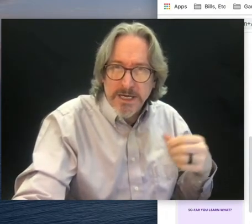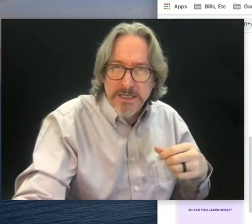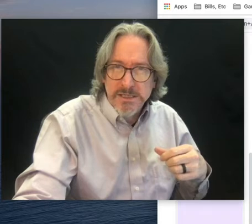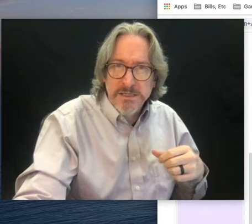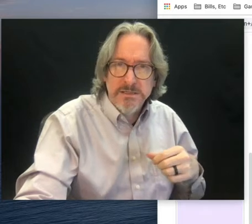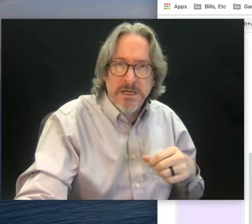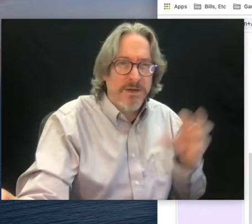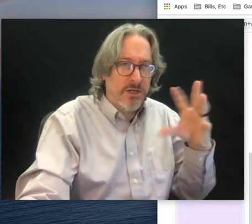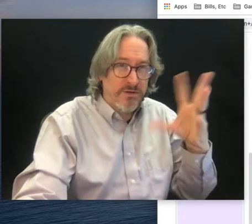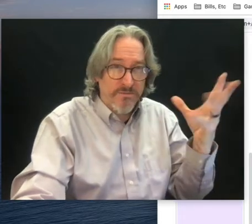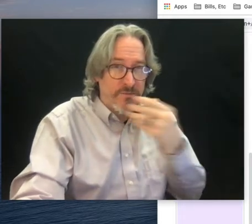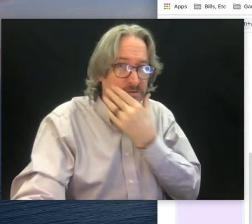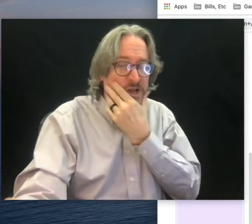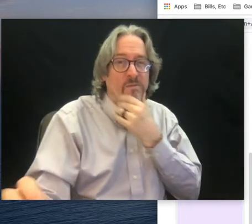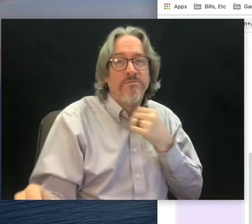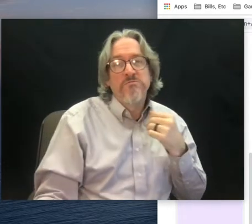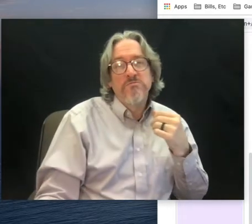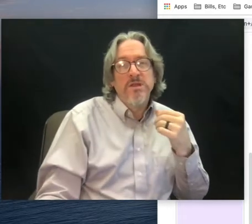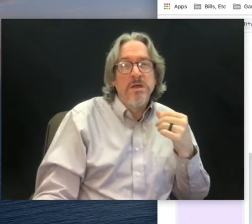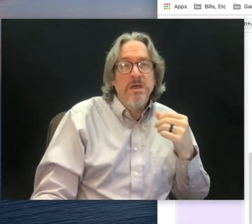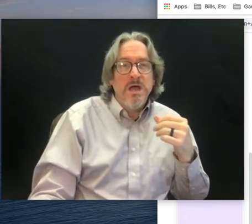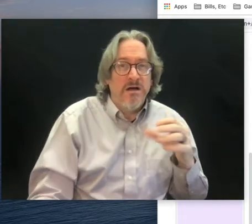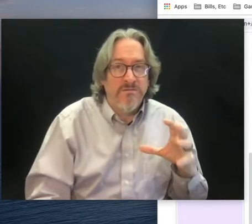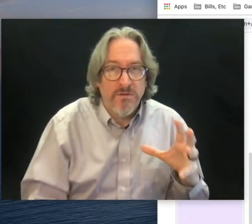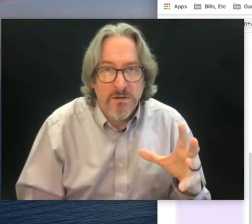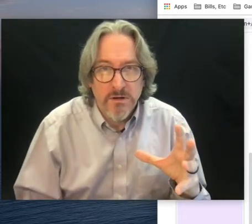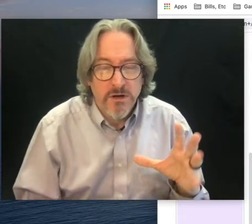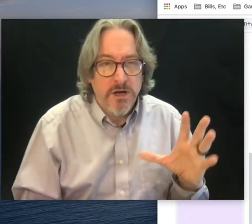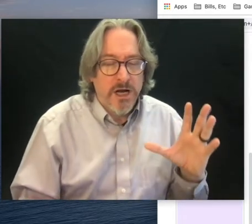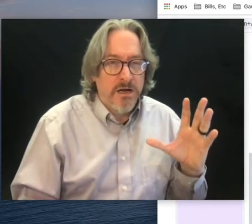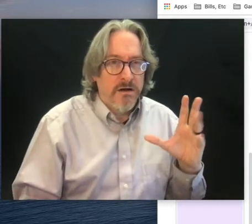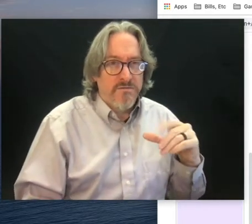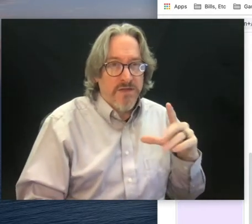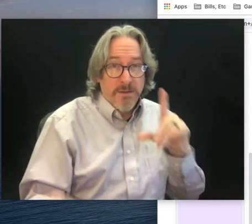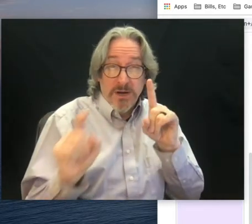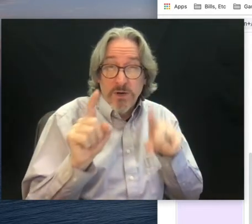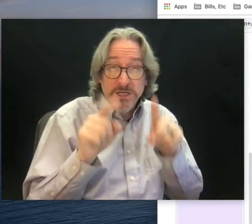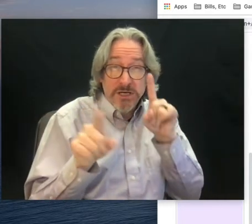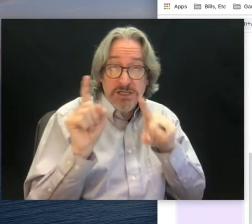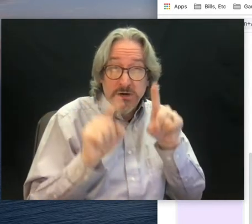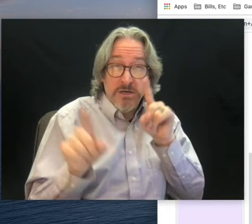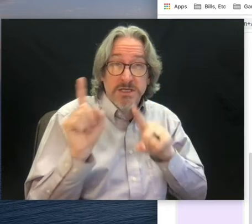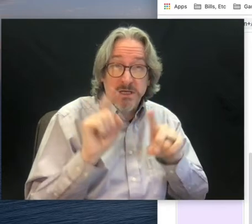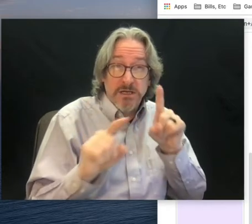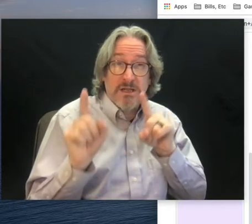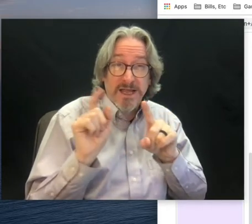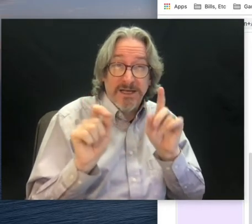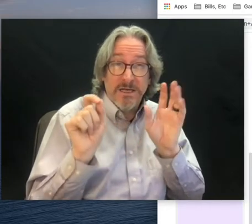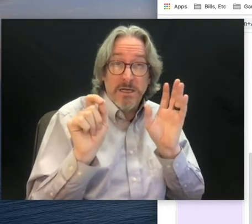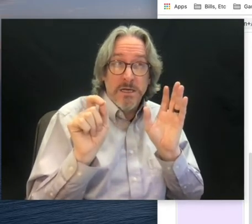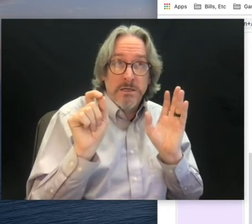here is, I'm going to include the video of the thing. But I want you to start